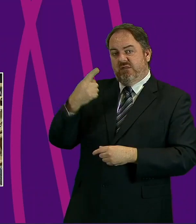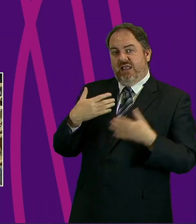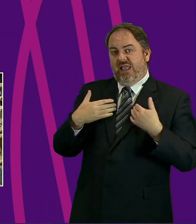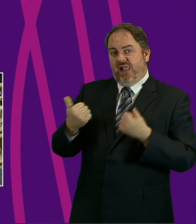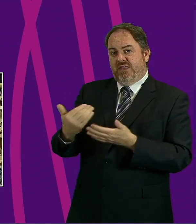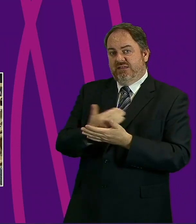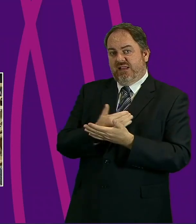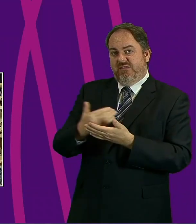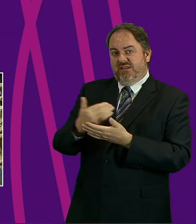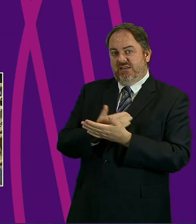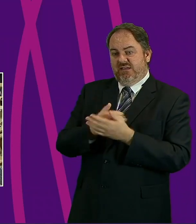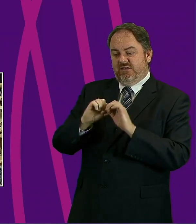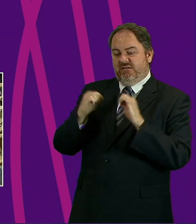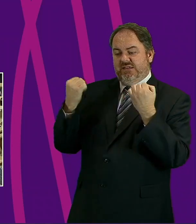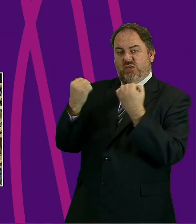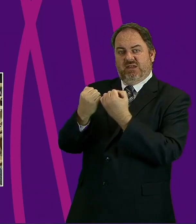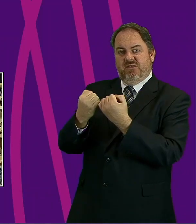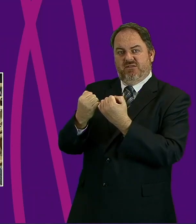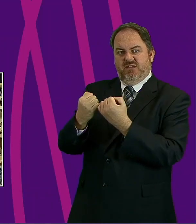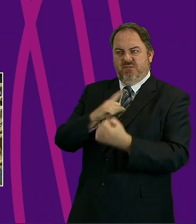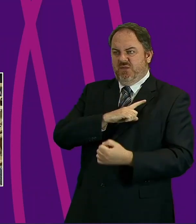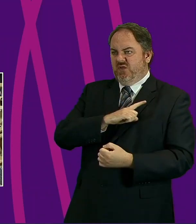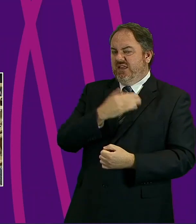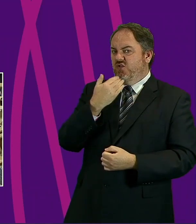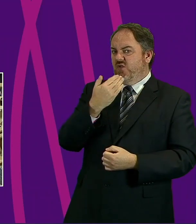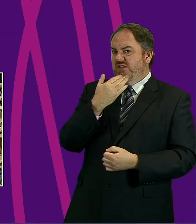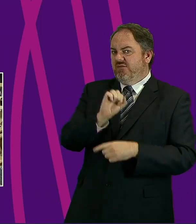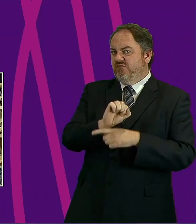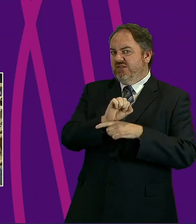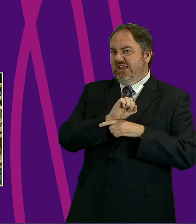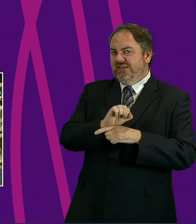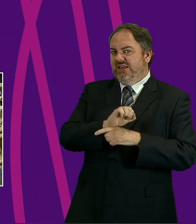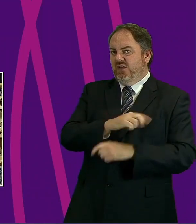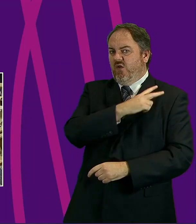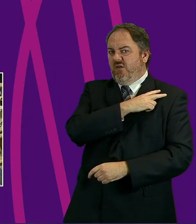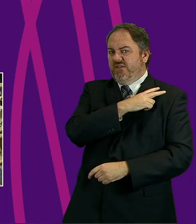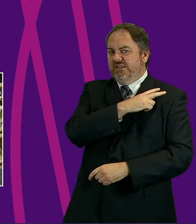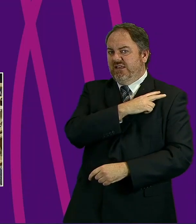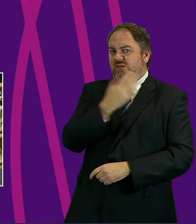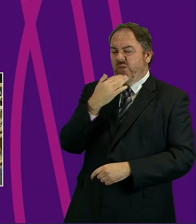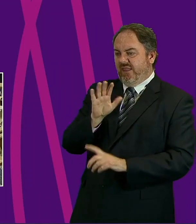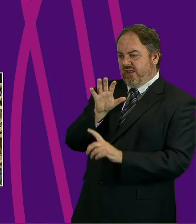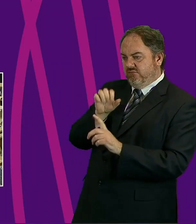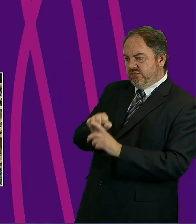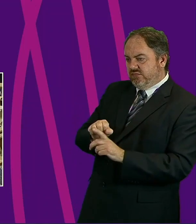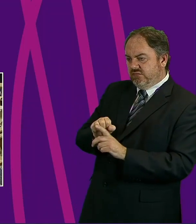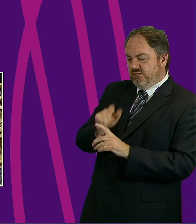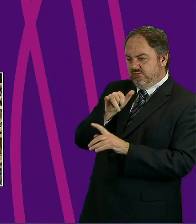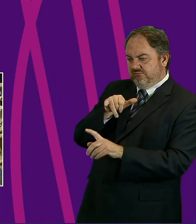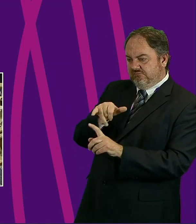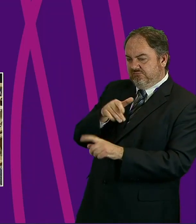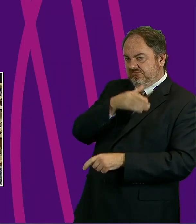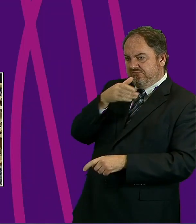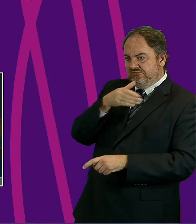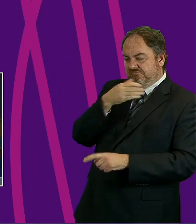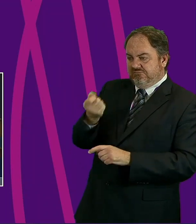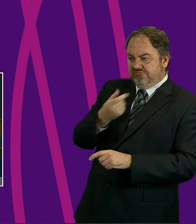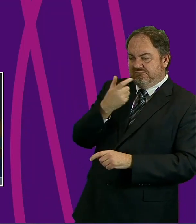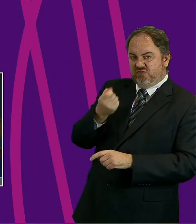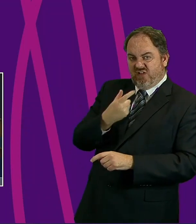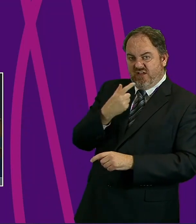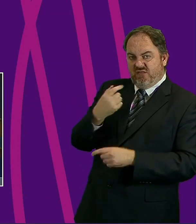inadequate protection of officers carrying out breath tests? The Police Federation state that the procedures do